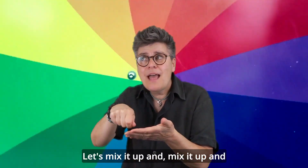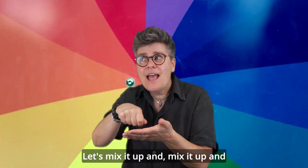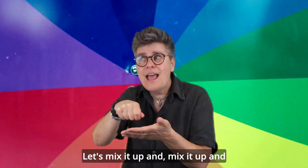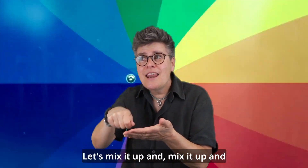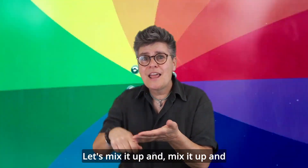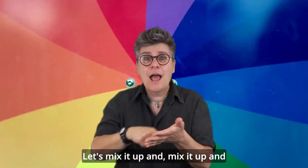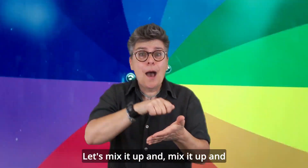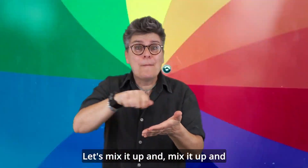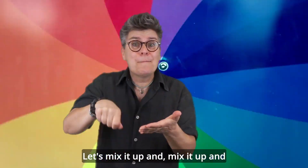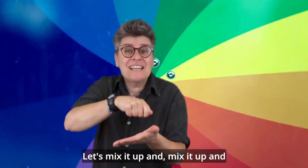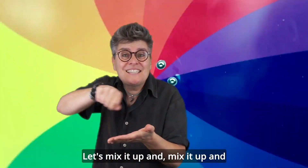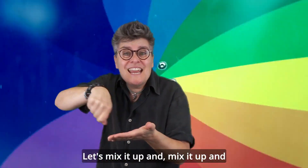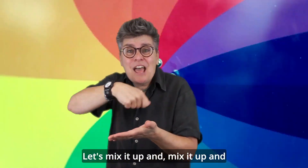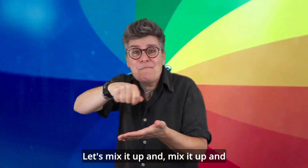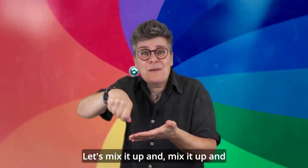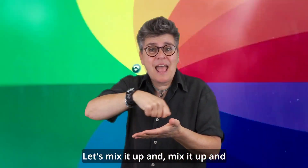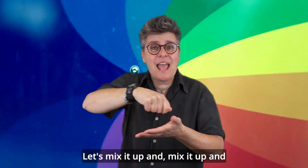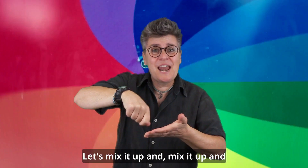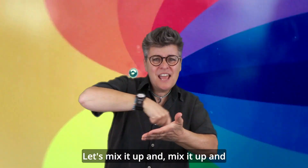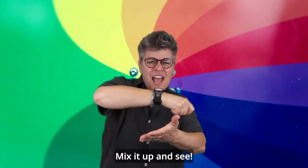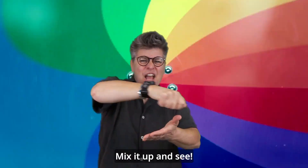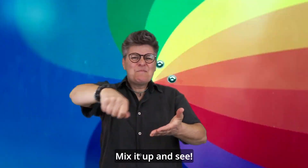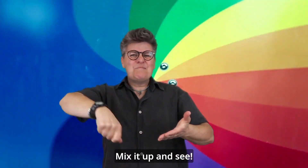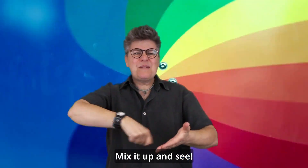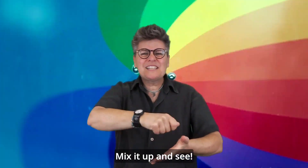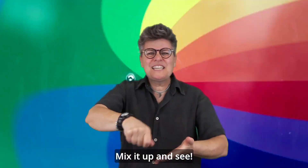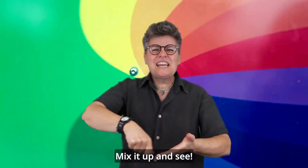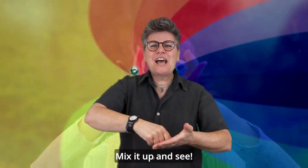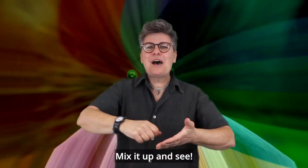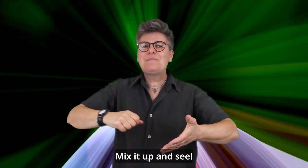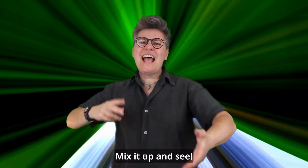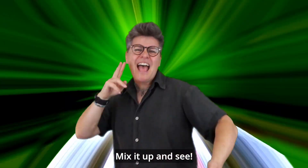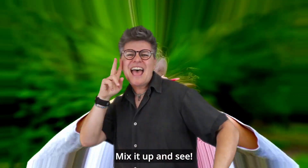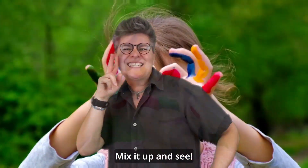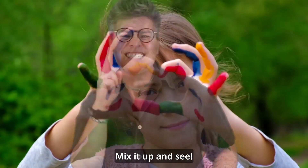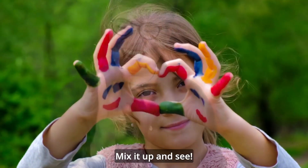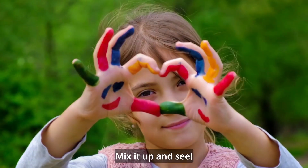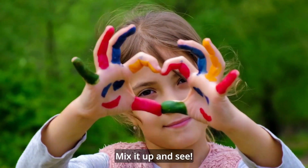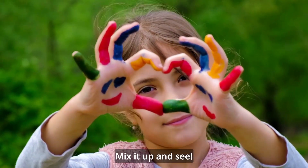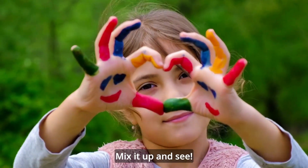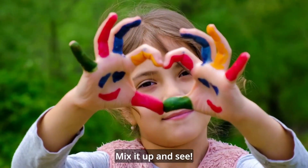Mix it up and see.